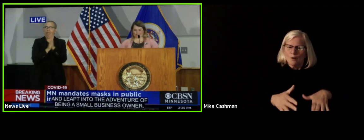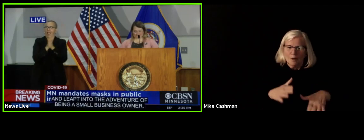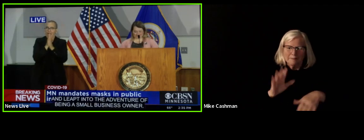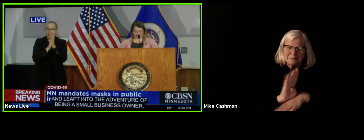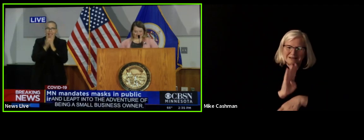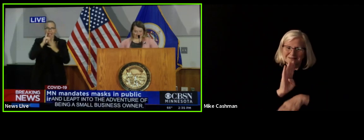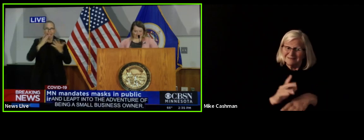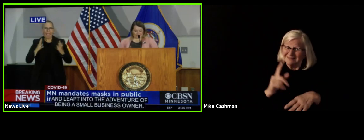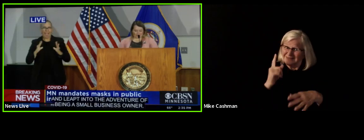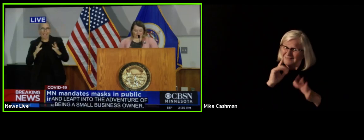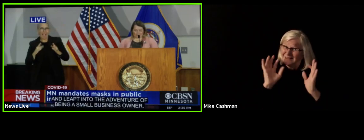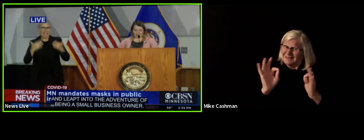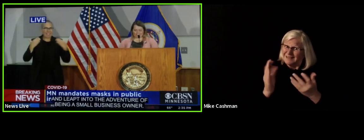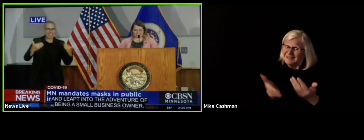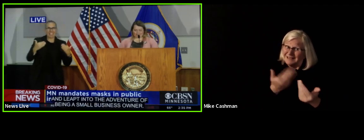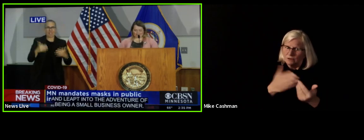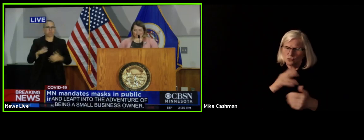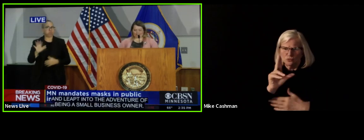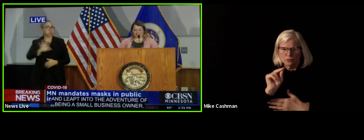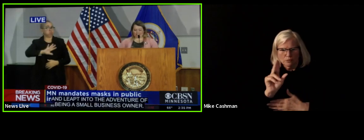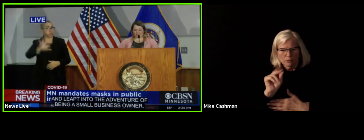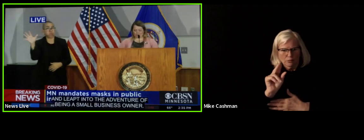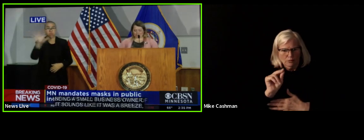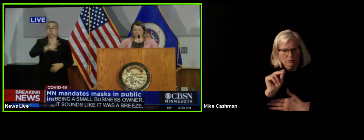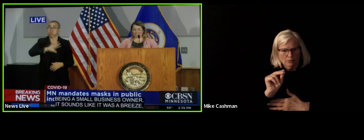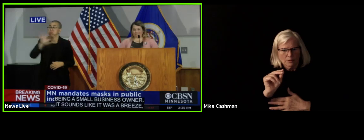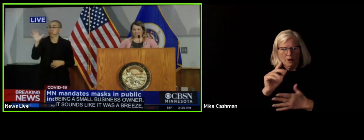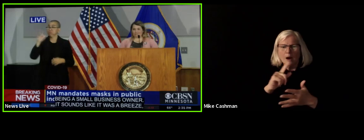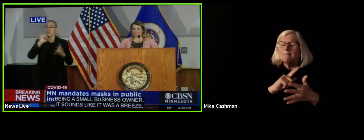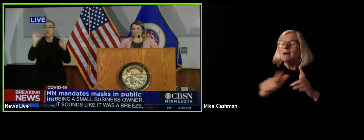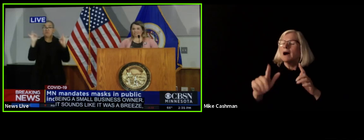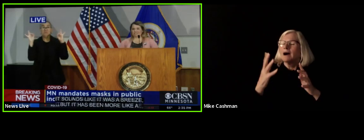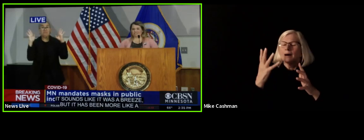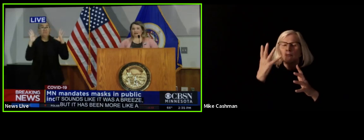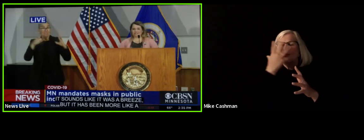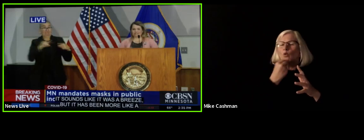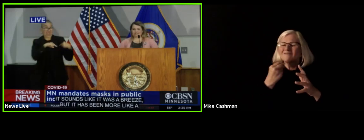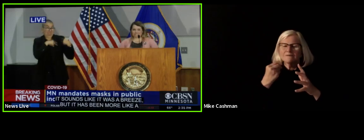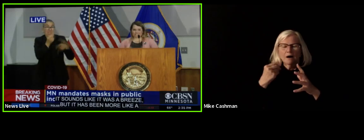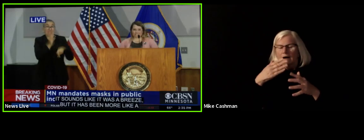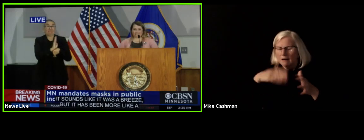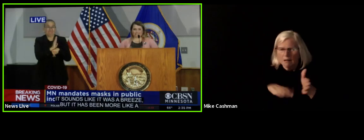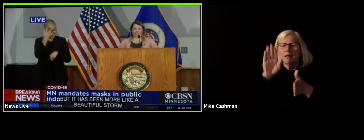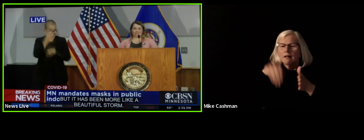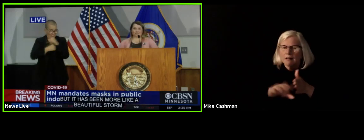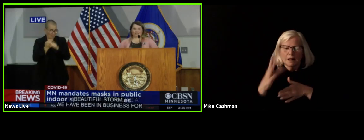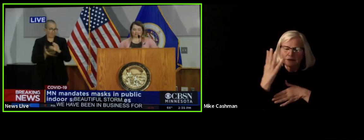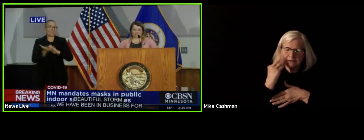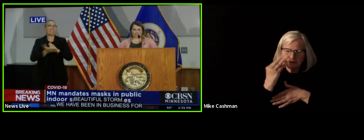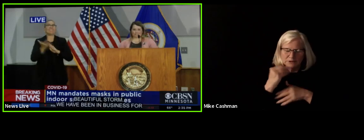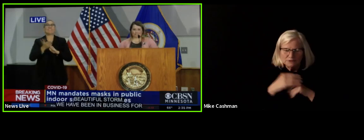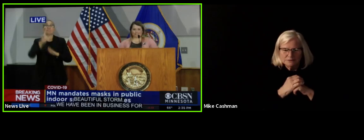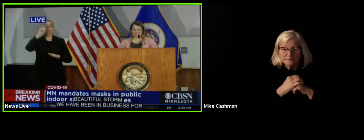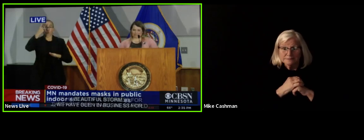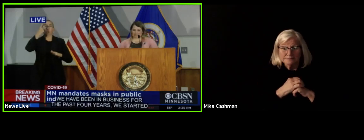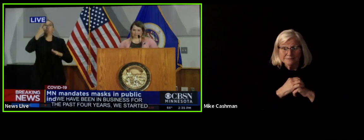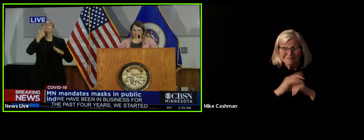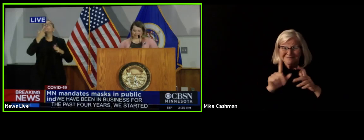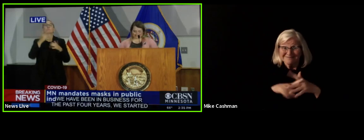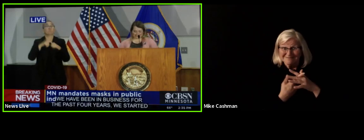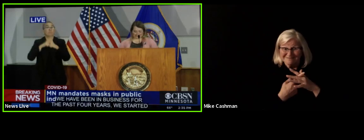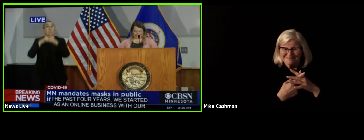storm. We've been in business for the past 4 years. We started as an online business with our warehouse being our guest